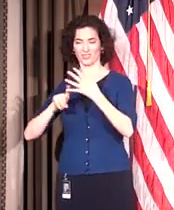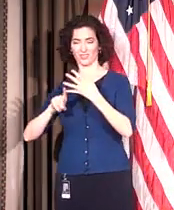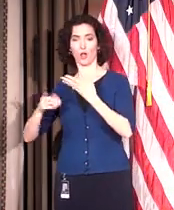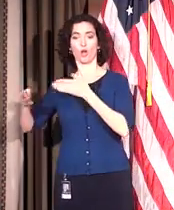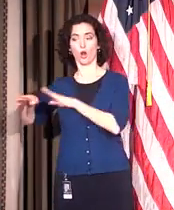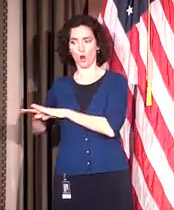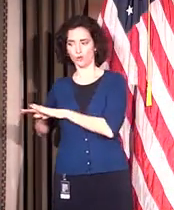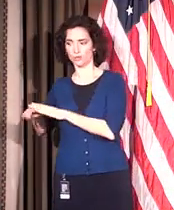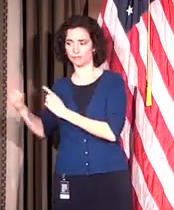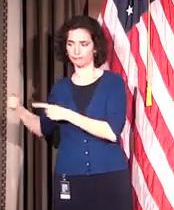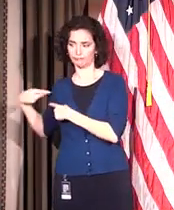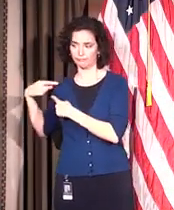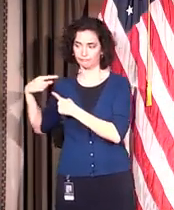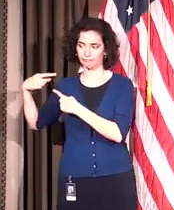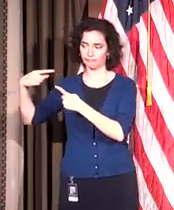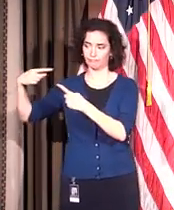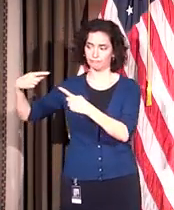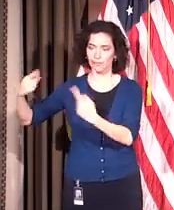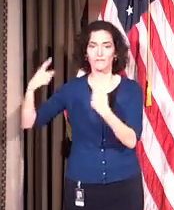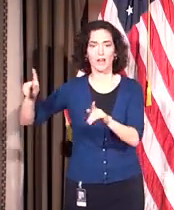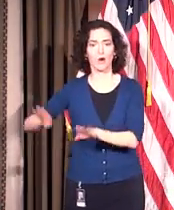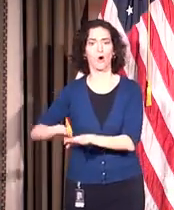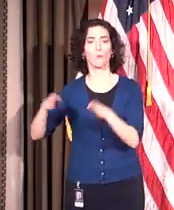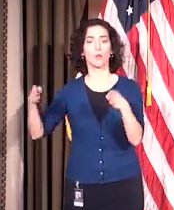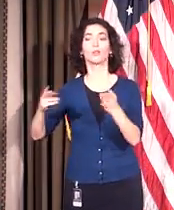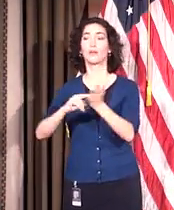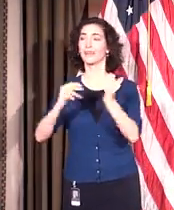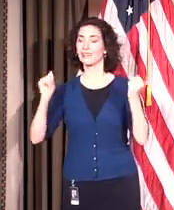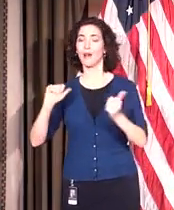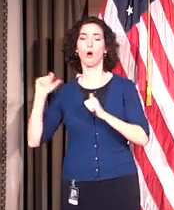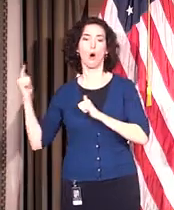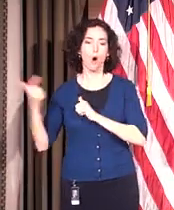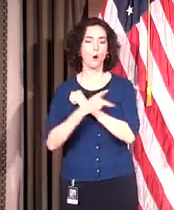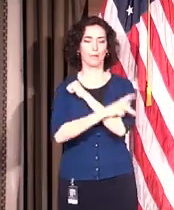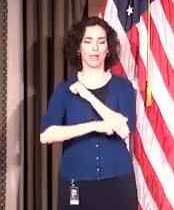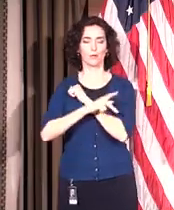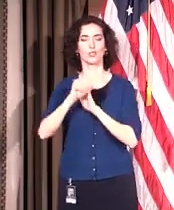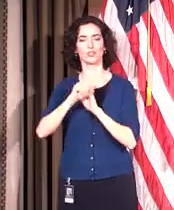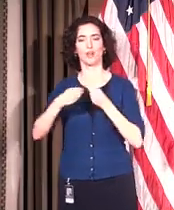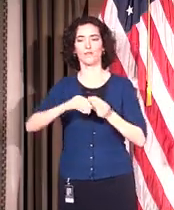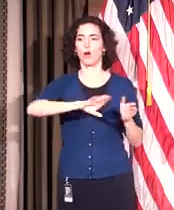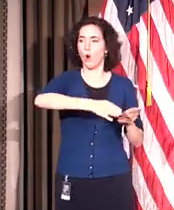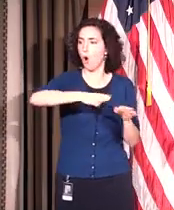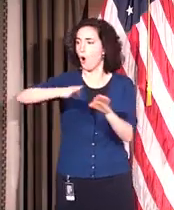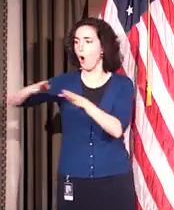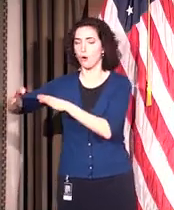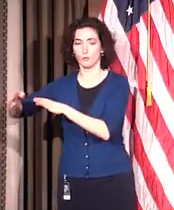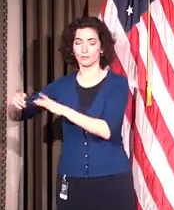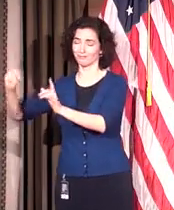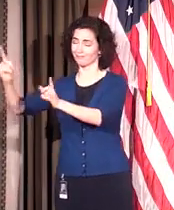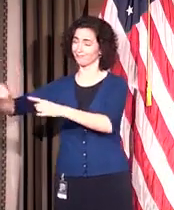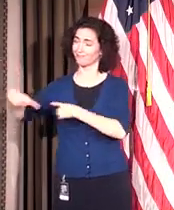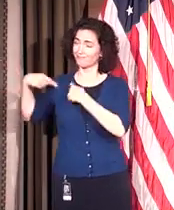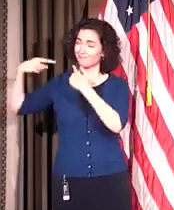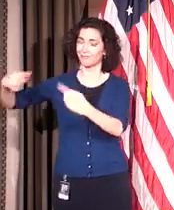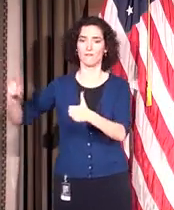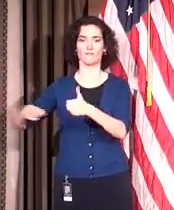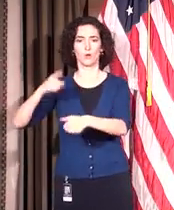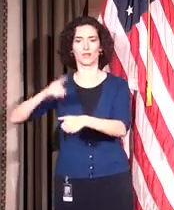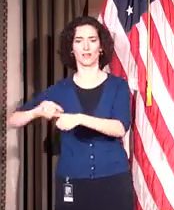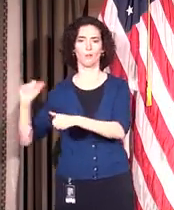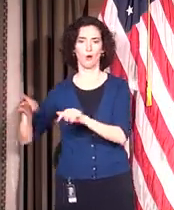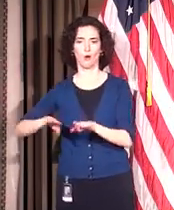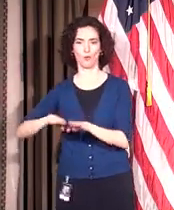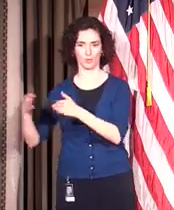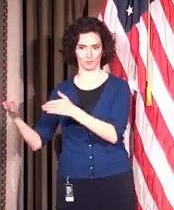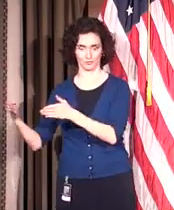all parishes now have state offices open. And that hasn't been the case in a very long time. The National